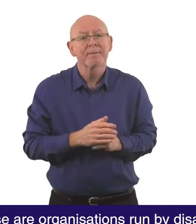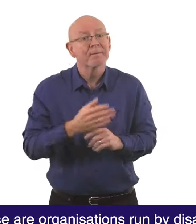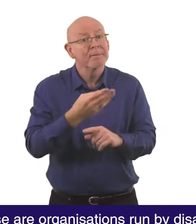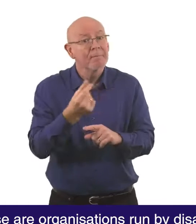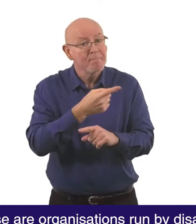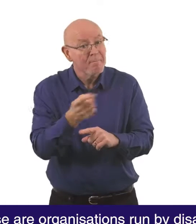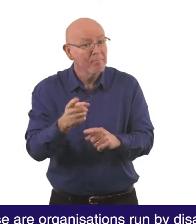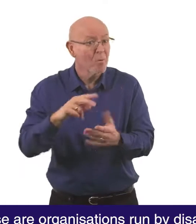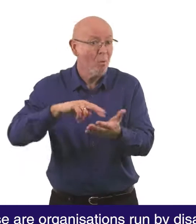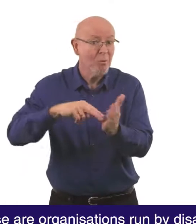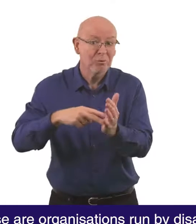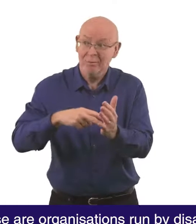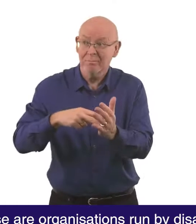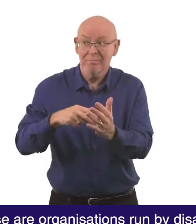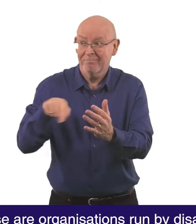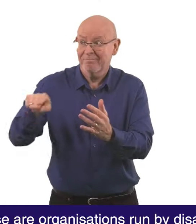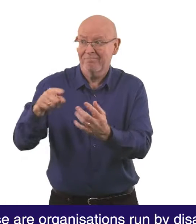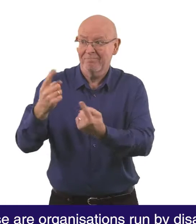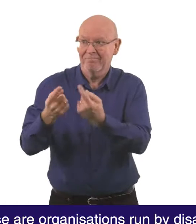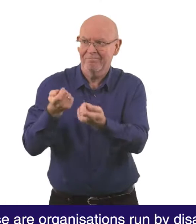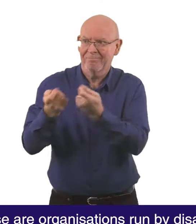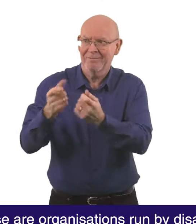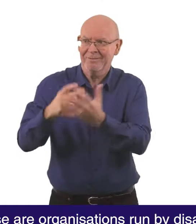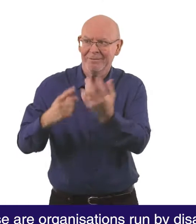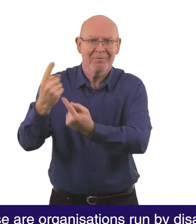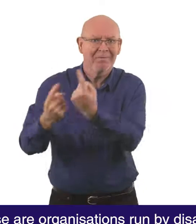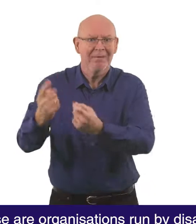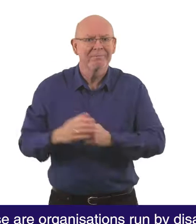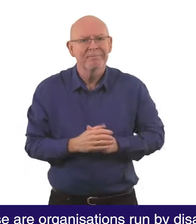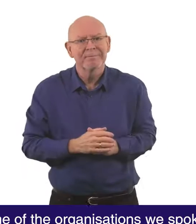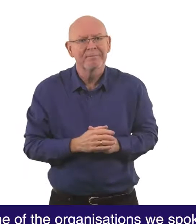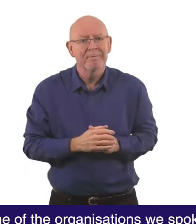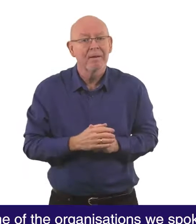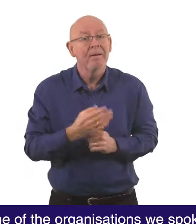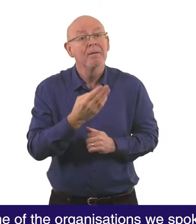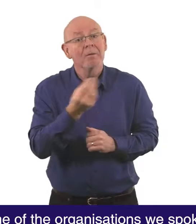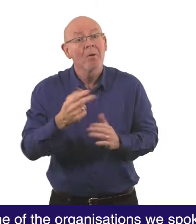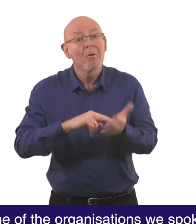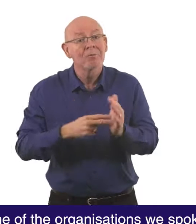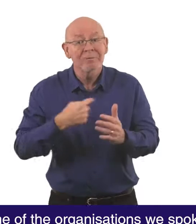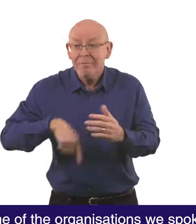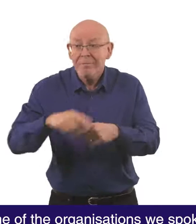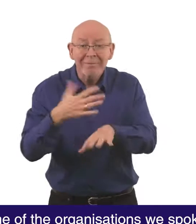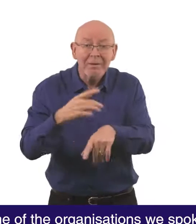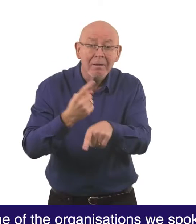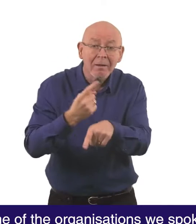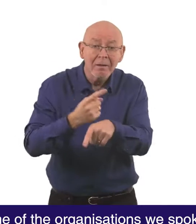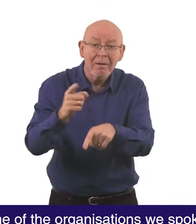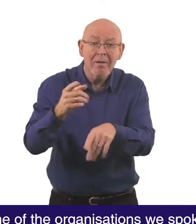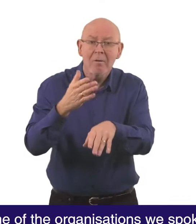Some of these are organizations run by disabled people. Some of the organizations we spoke to work with